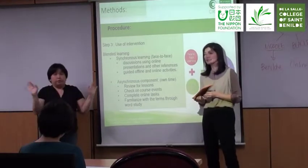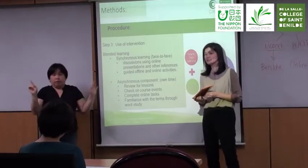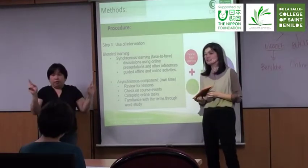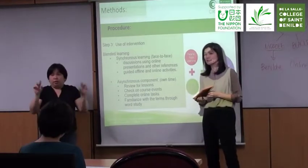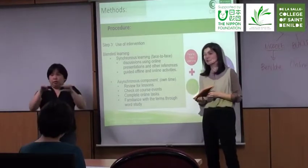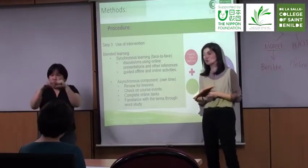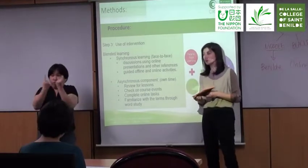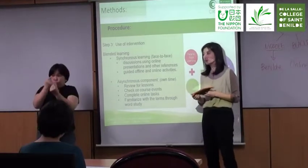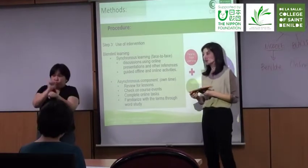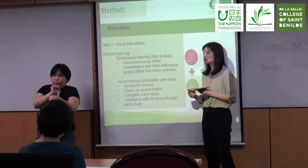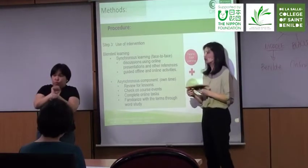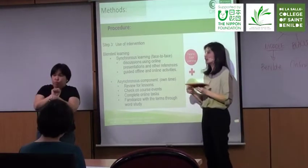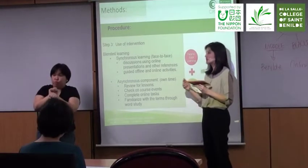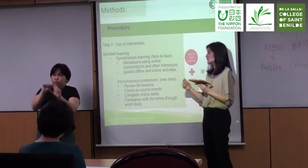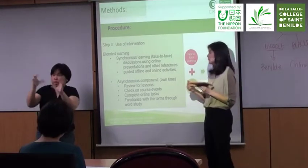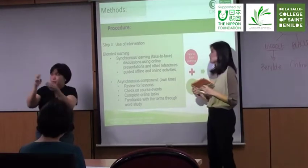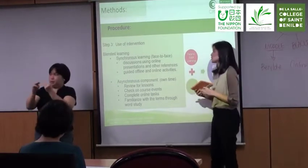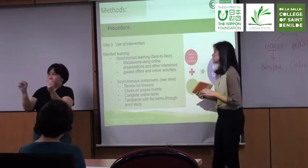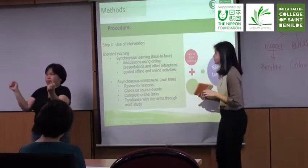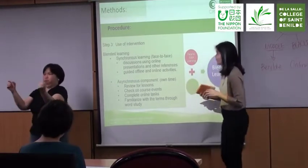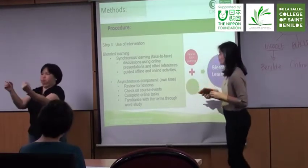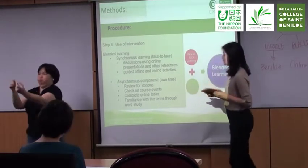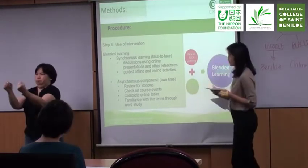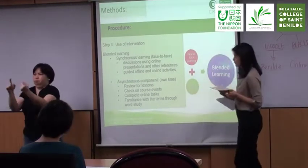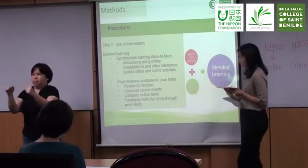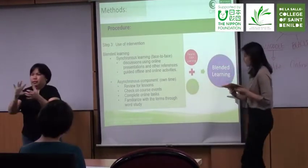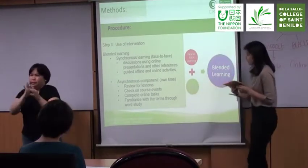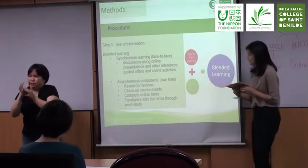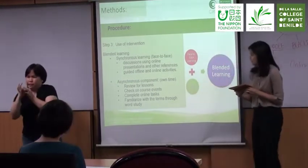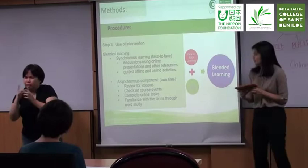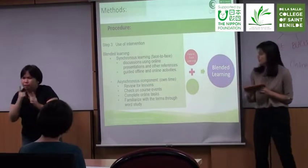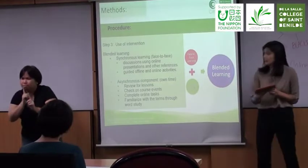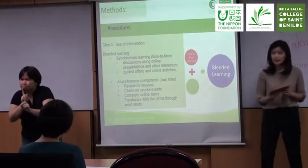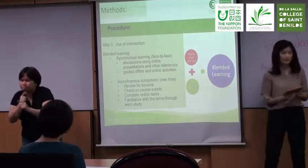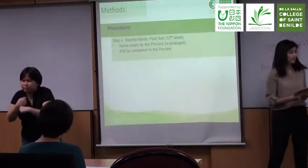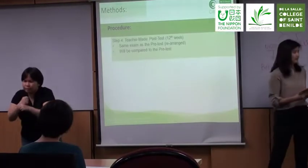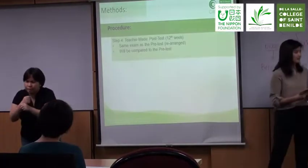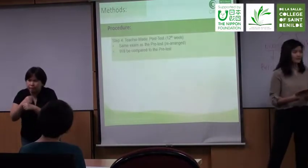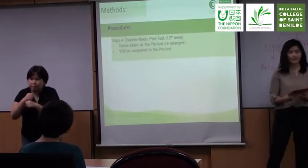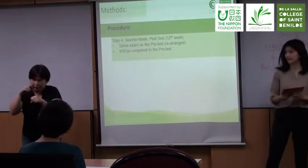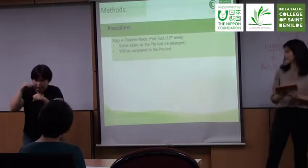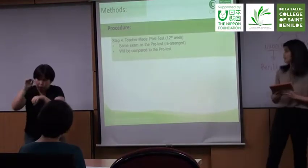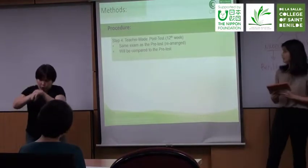collaborate through the Pinag Online, sending messages to the Pinag Online.